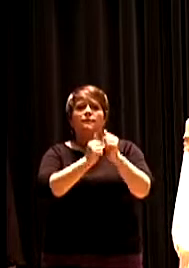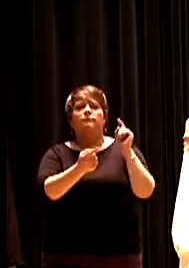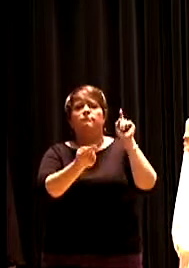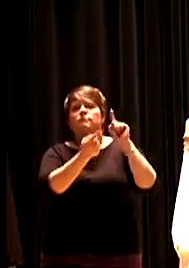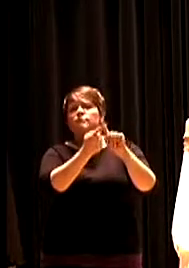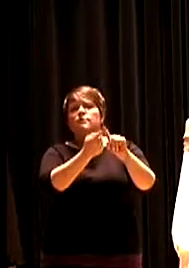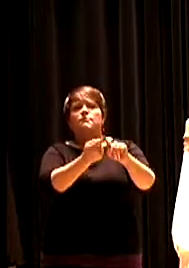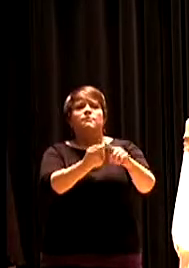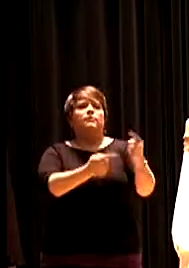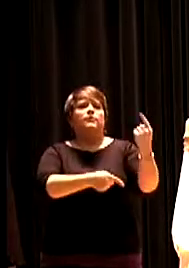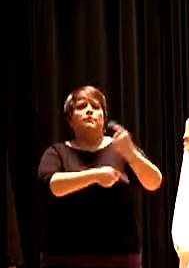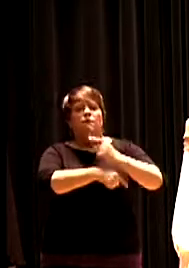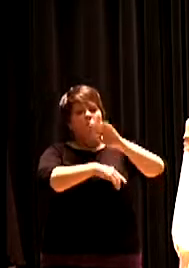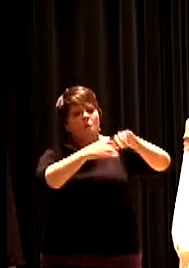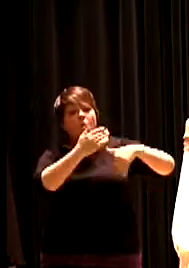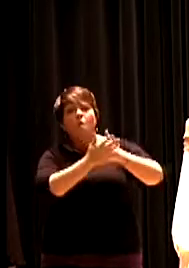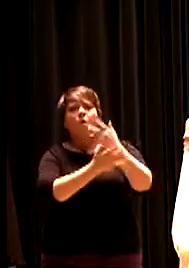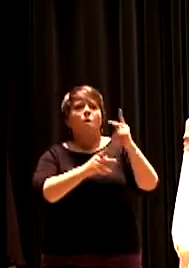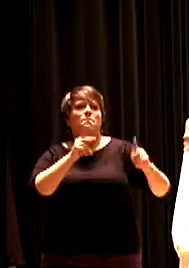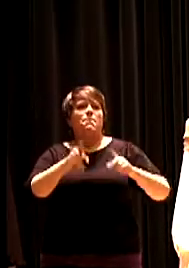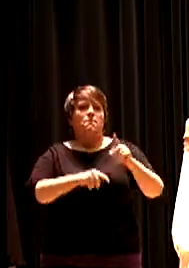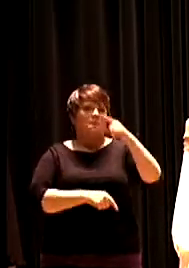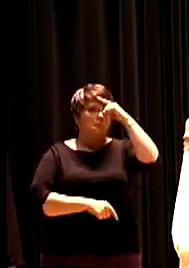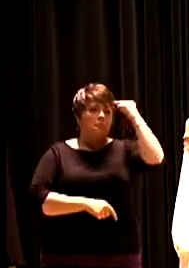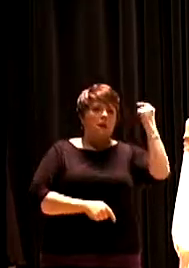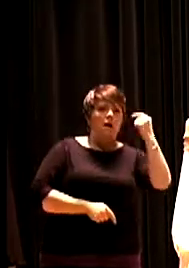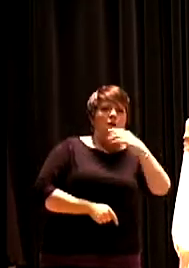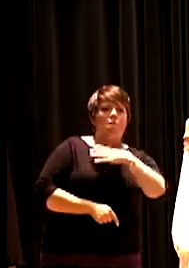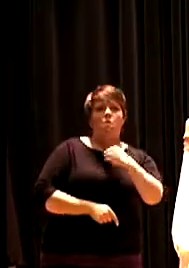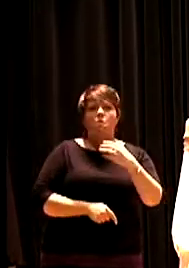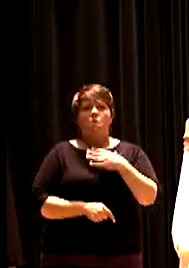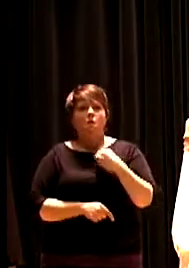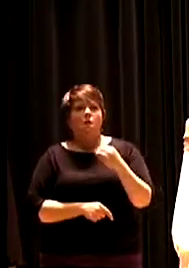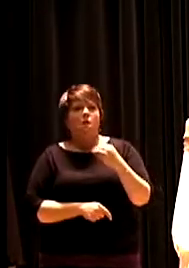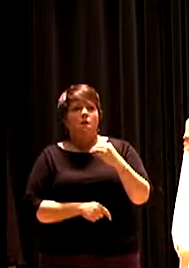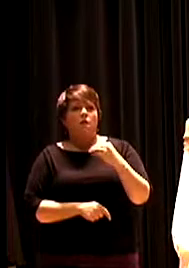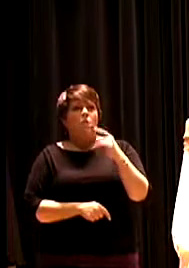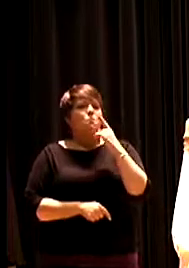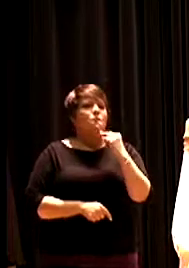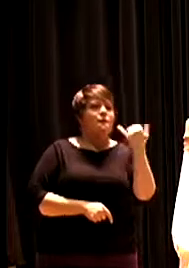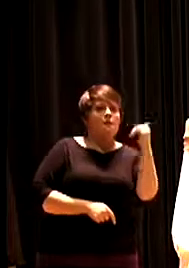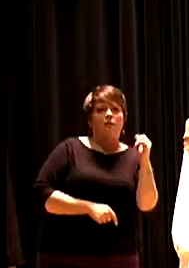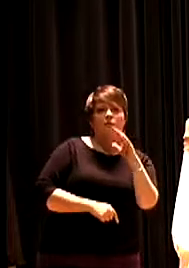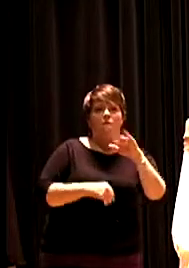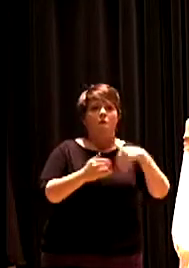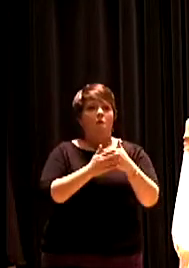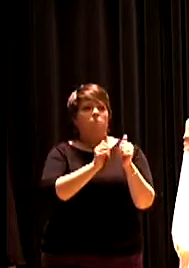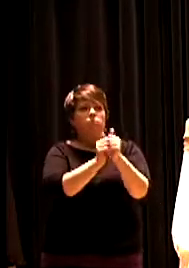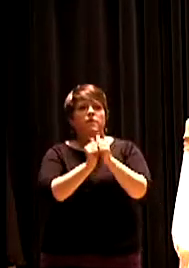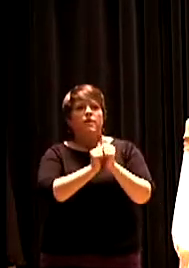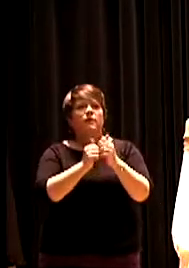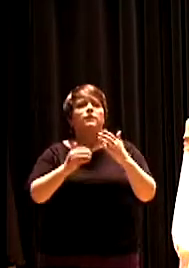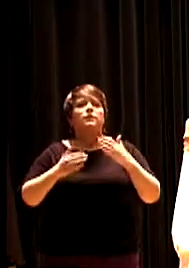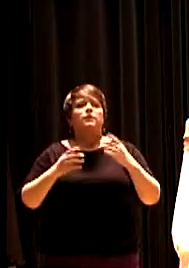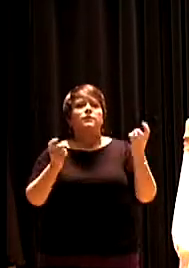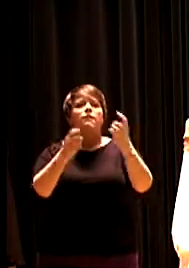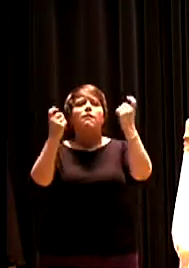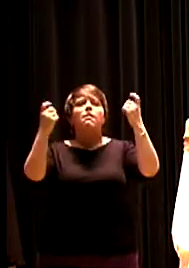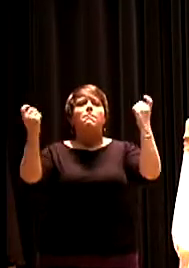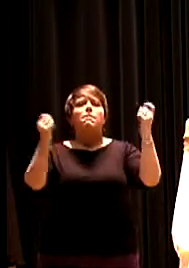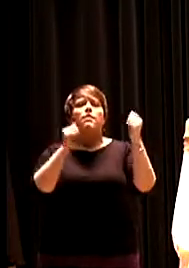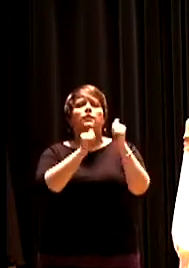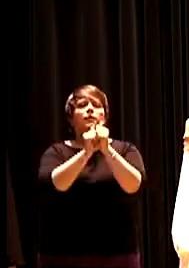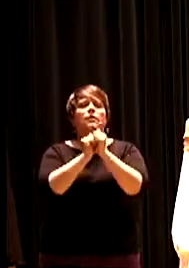when all God's children, black, white, red, and yellow, will rejoice with one